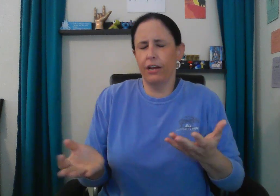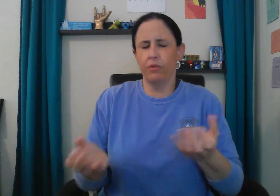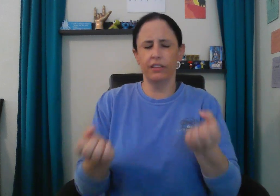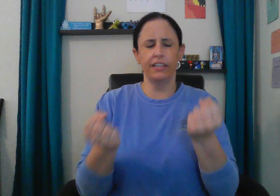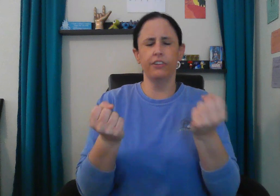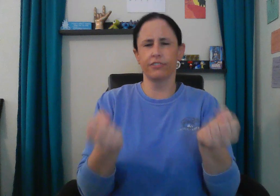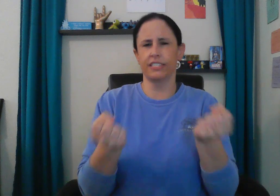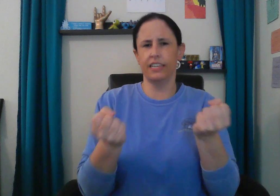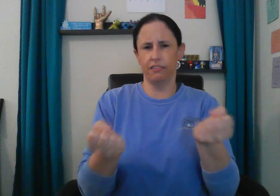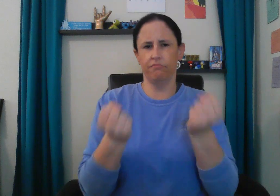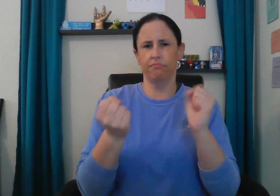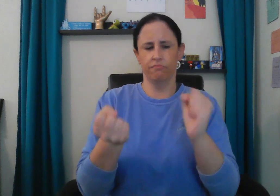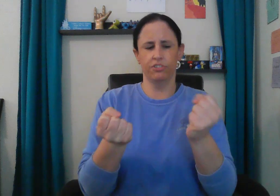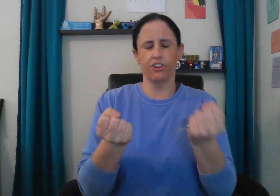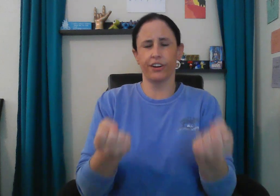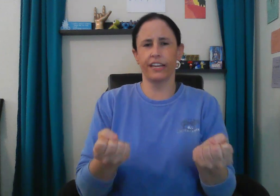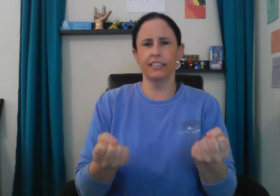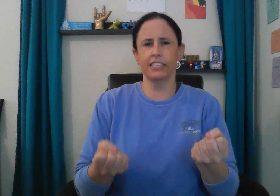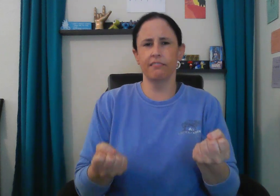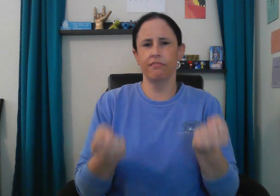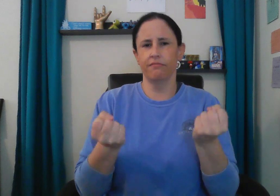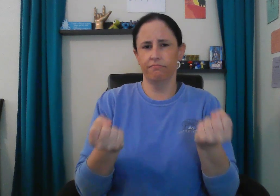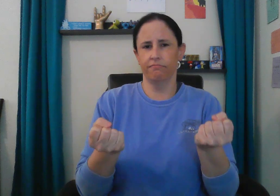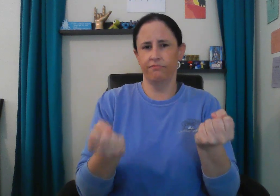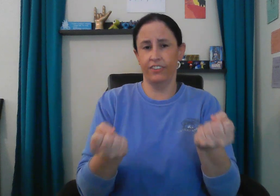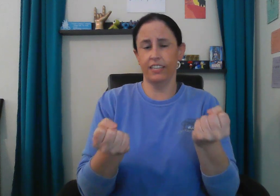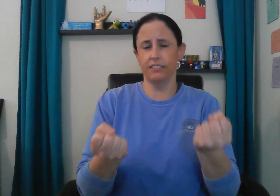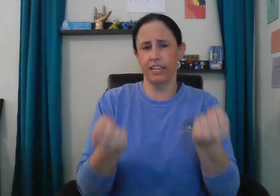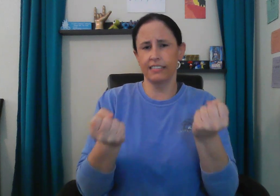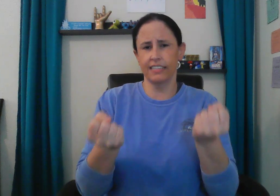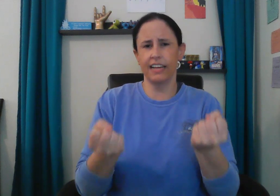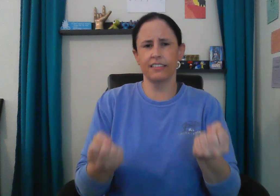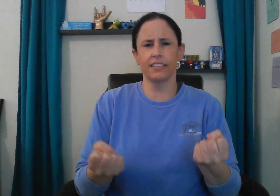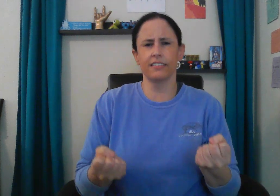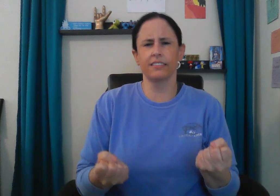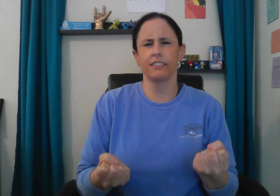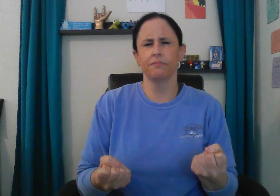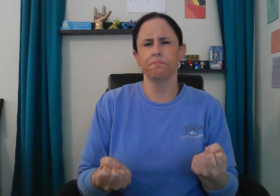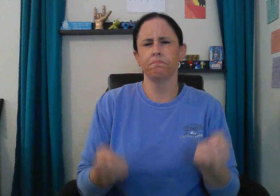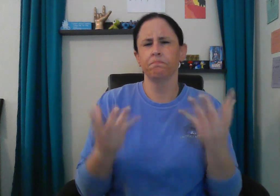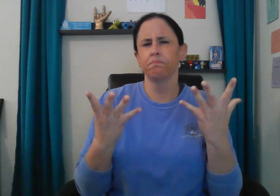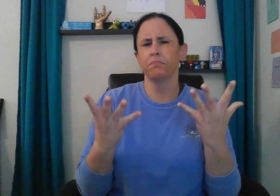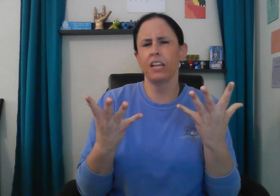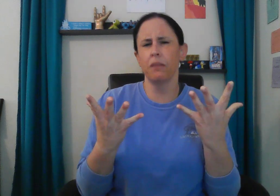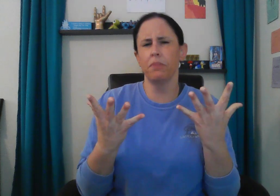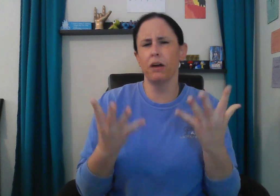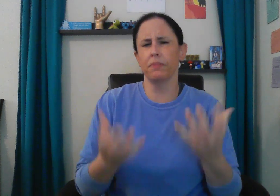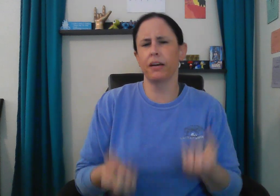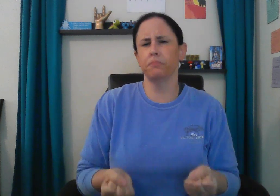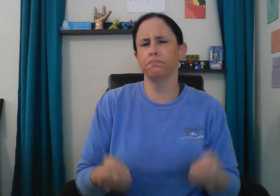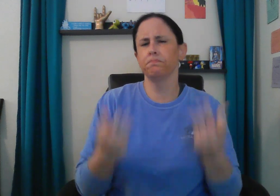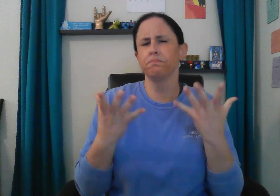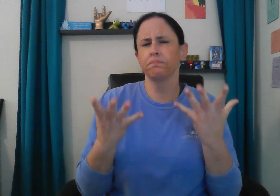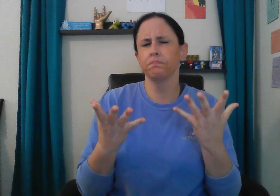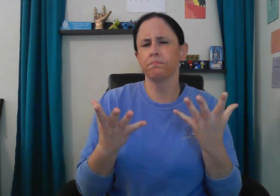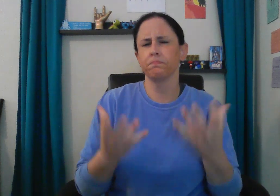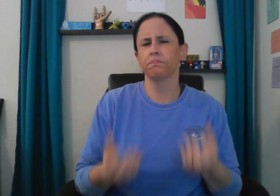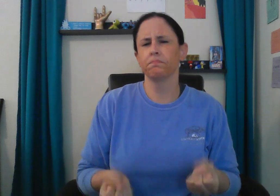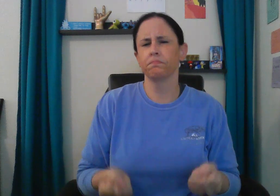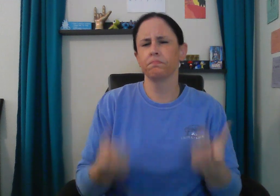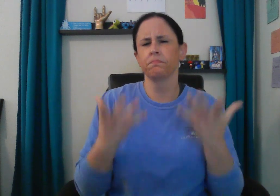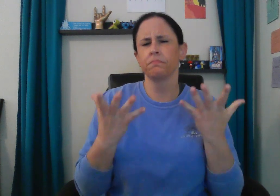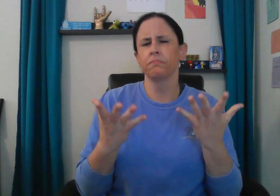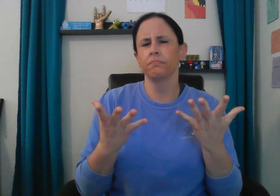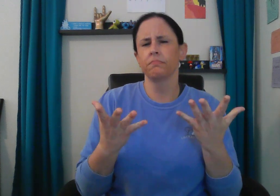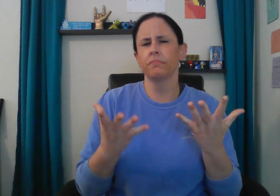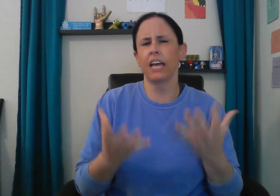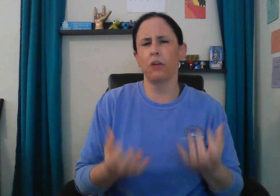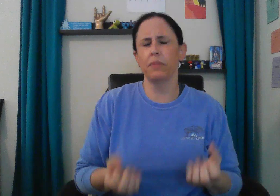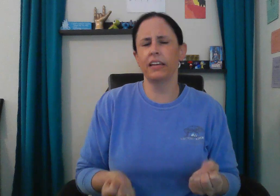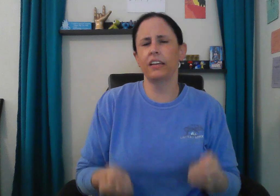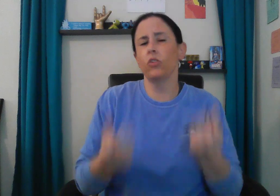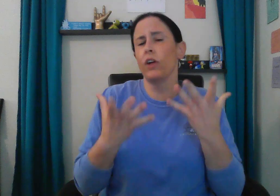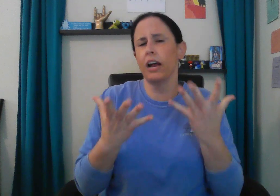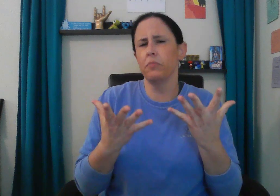frequently, you'll see it starting as fists, as S's, and pop it up. How many or how